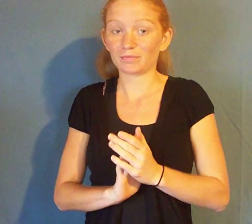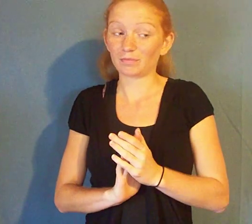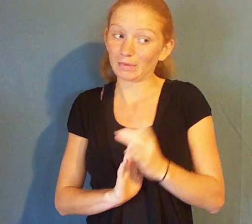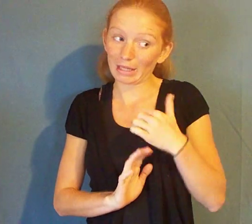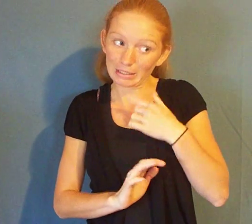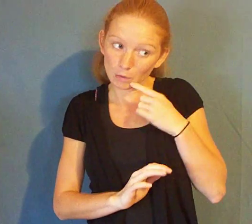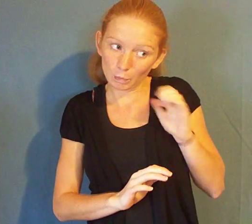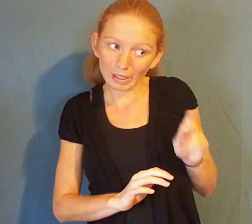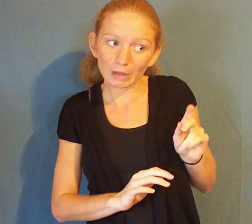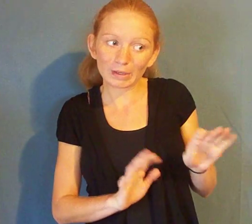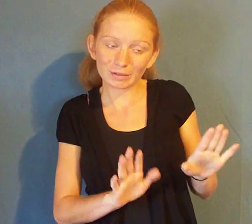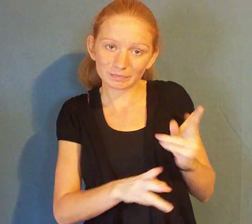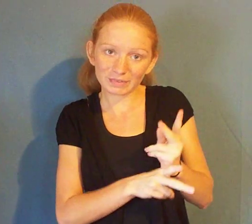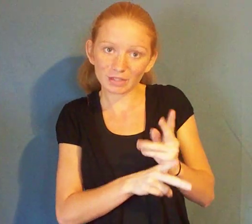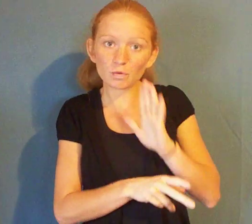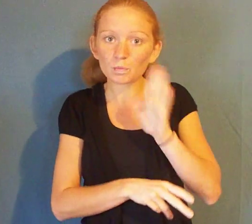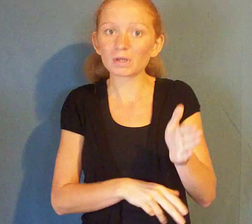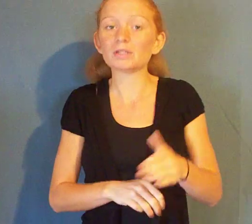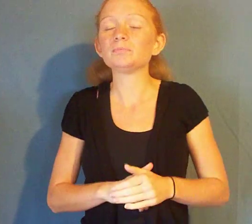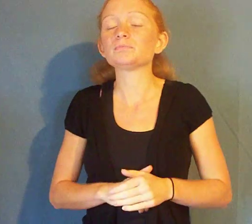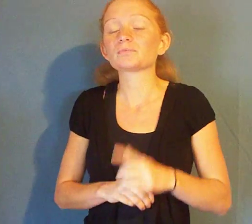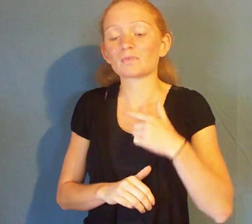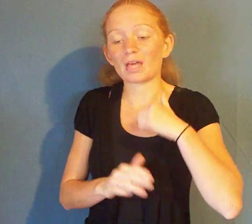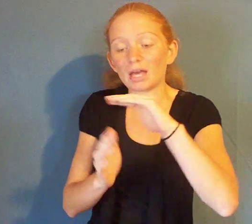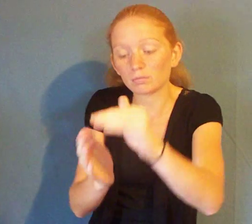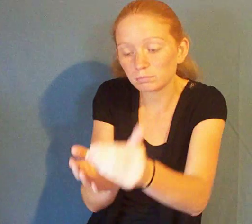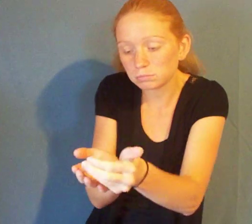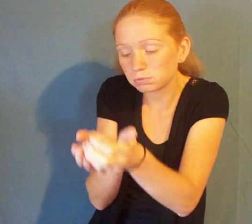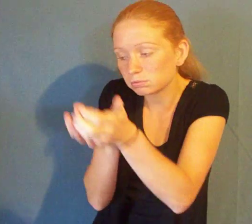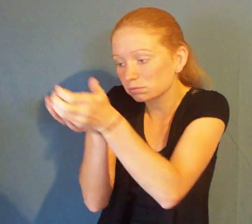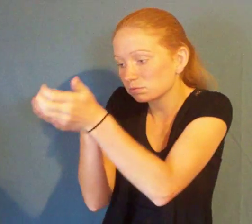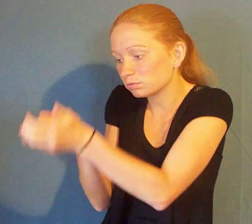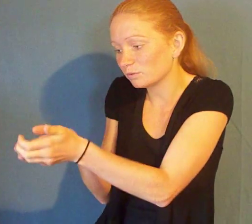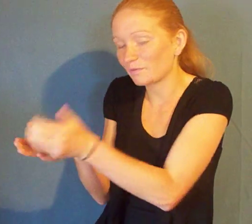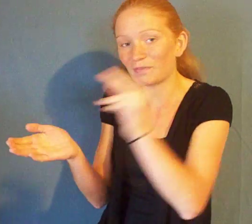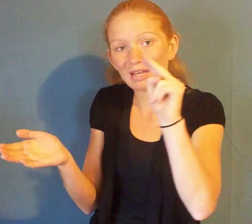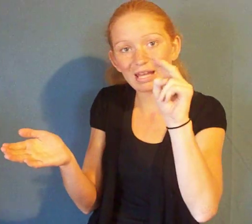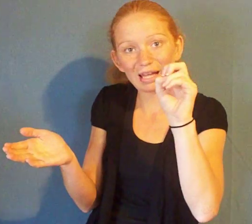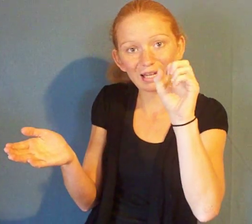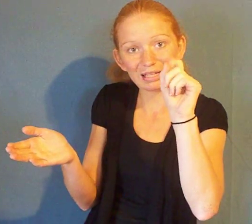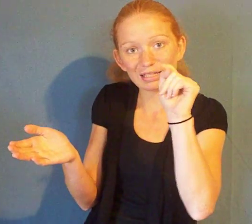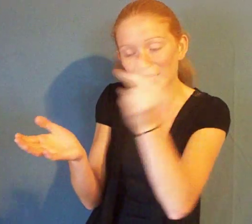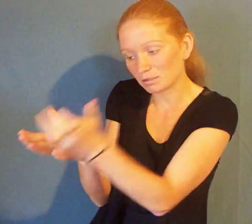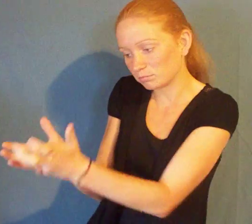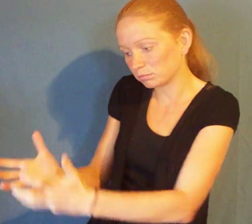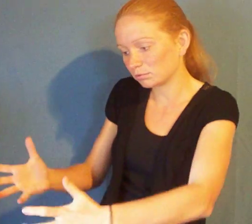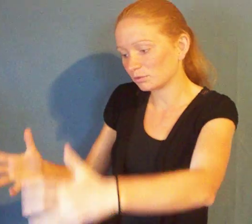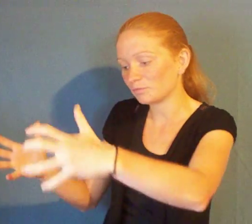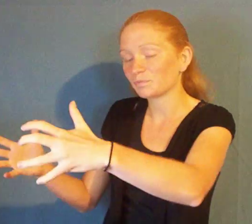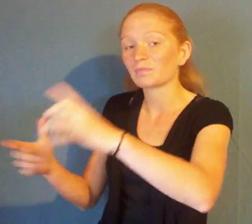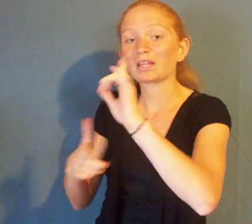be careful. And so I put her right in the nest with all the babies and got the food and the water and put a lid on it and put it on a table in the corner of the